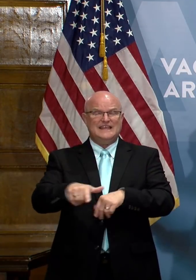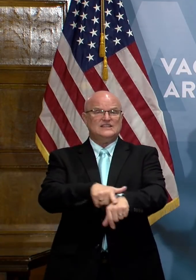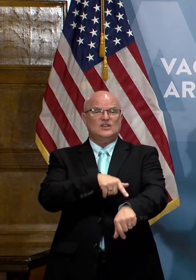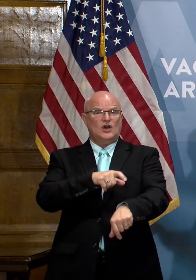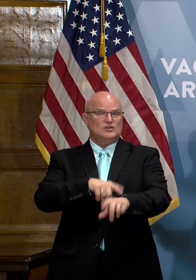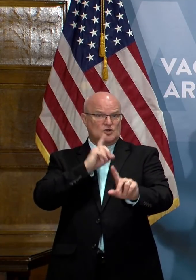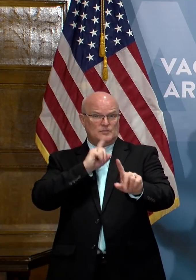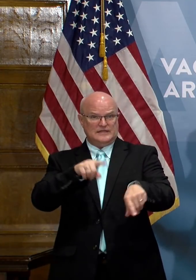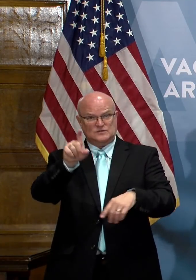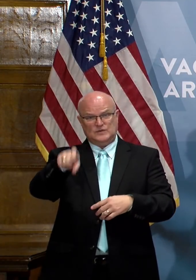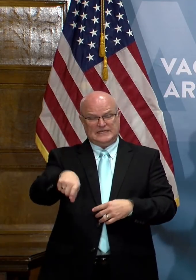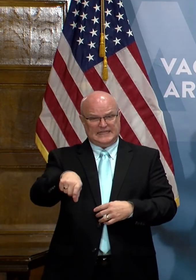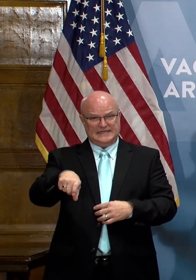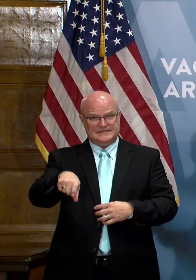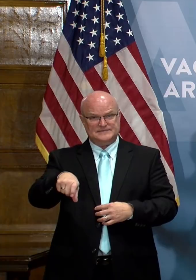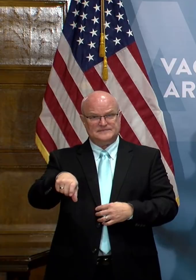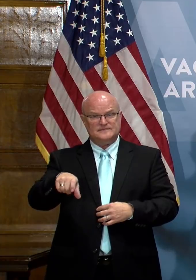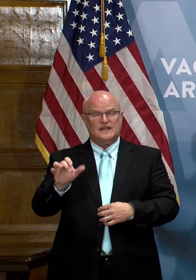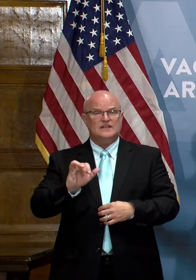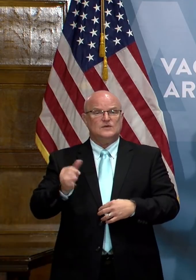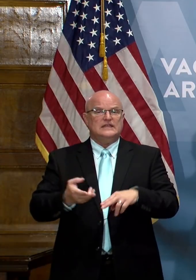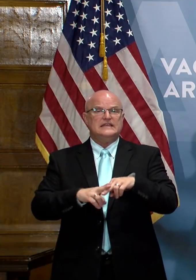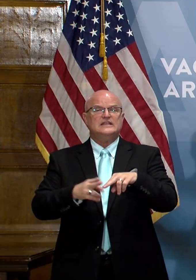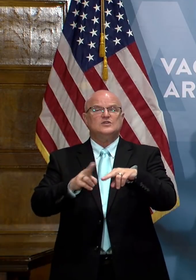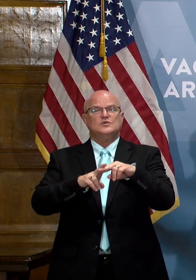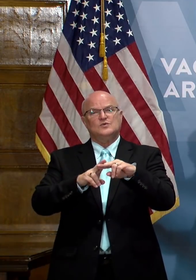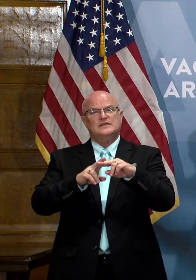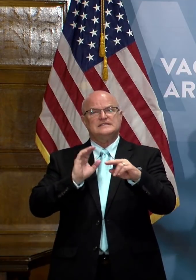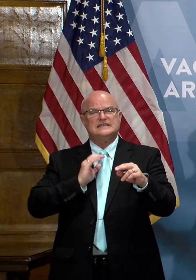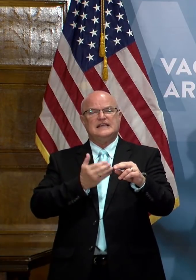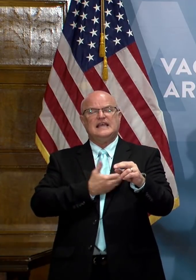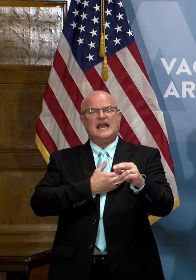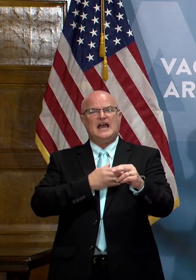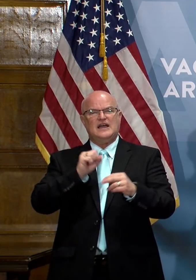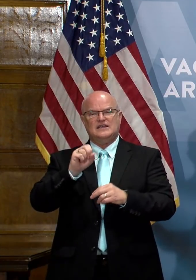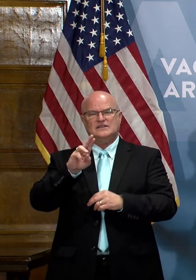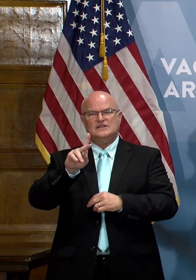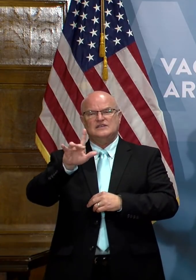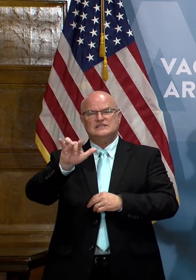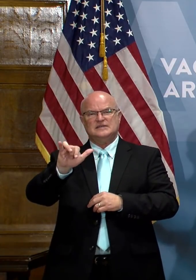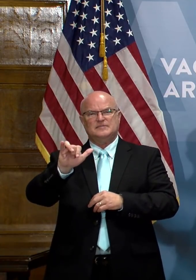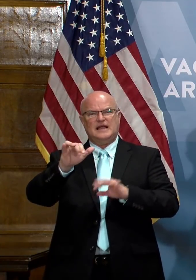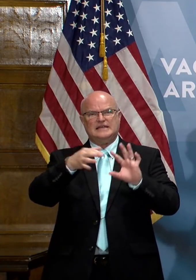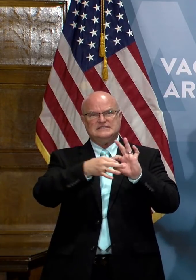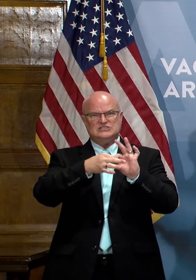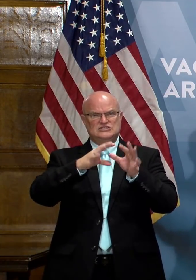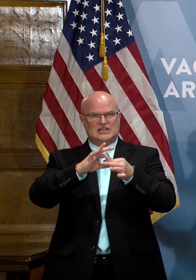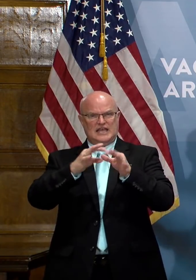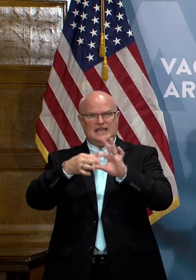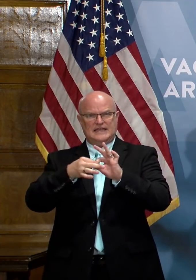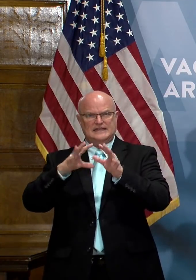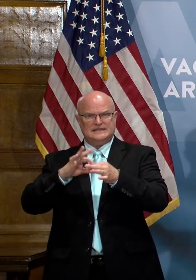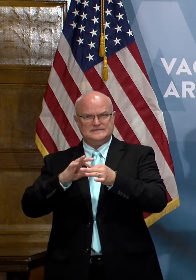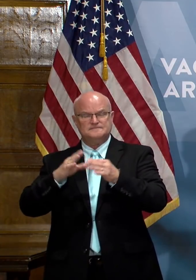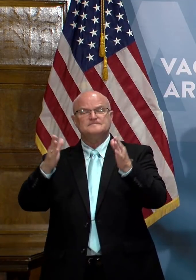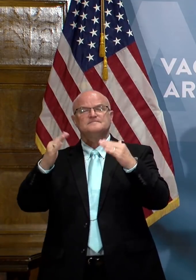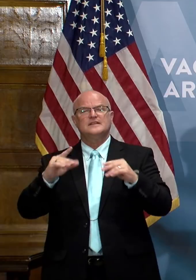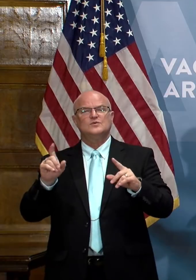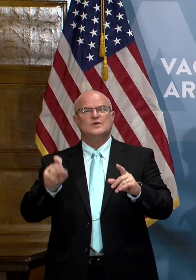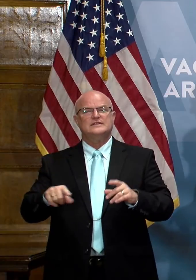long-term answer, as well as increasing our supply chain. What's the next question?